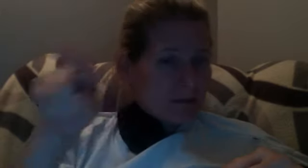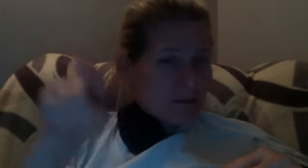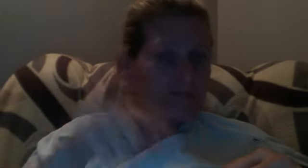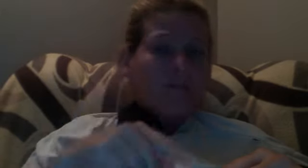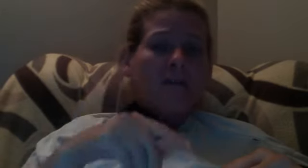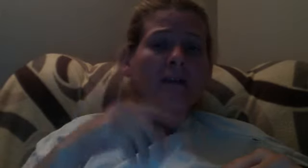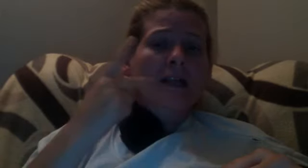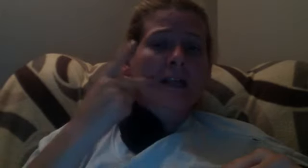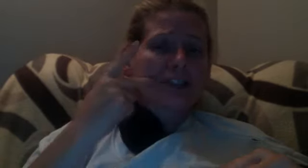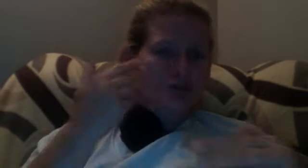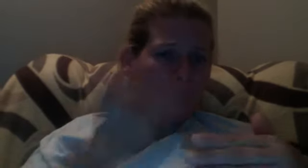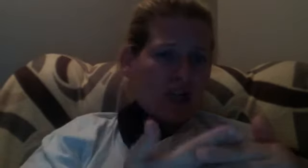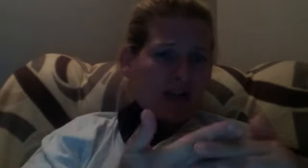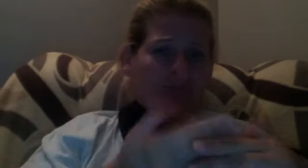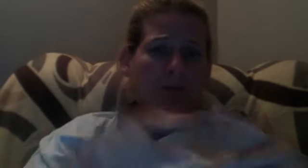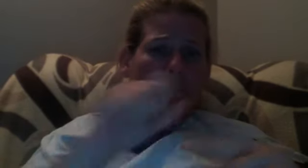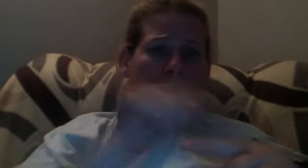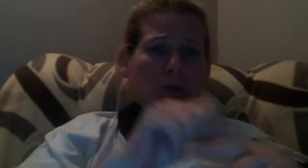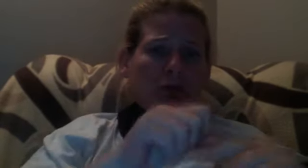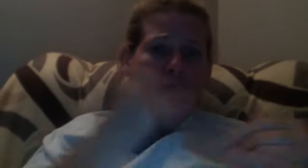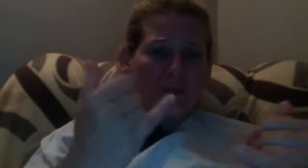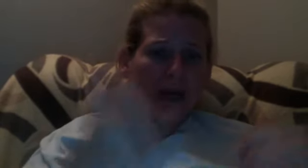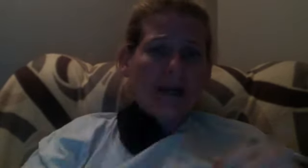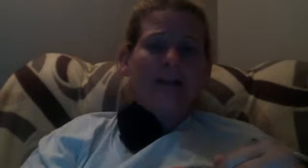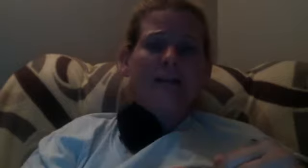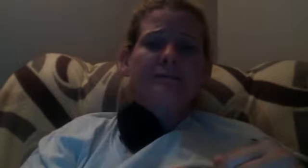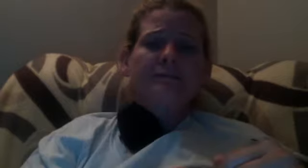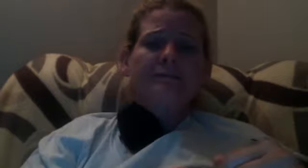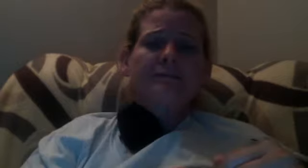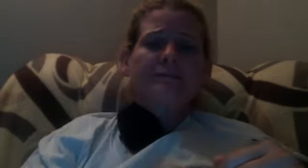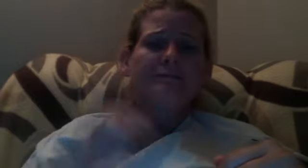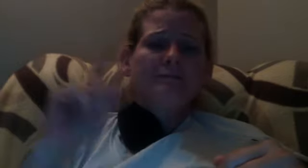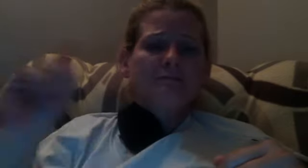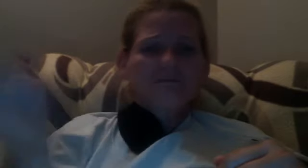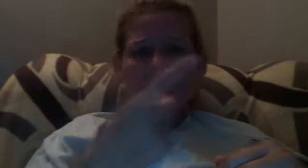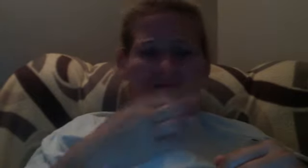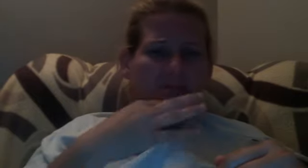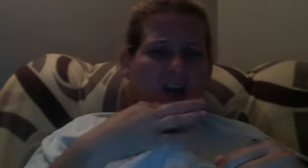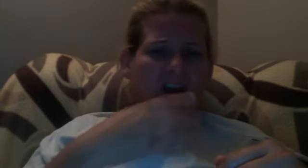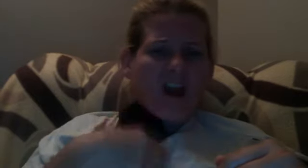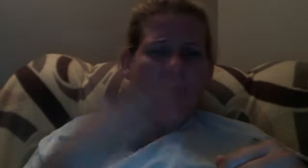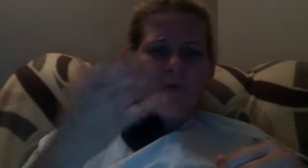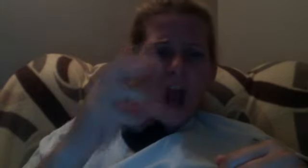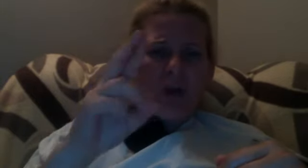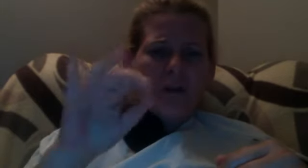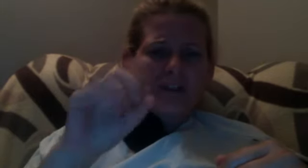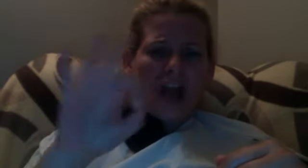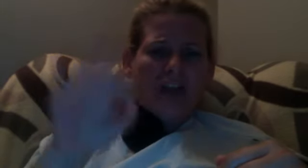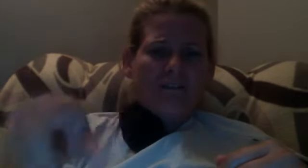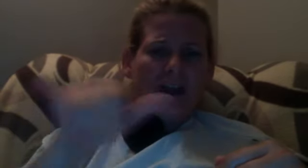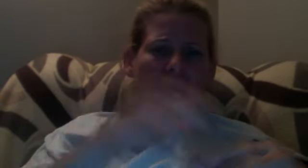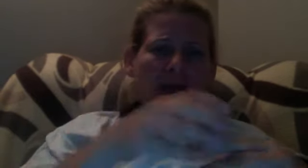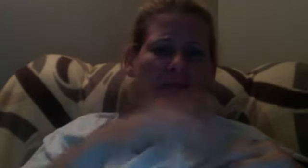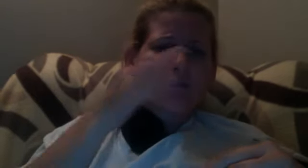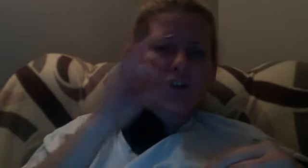$600 on a $300 unit. That's pretty good for me. And we're happy to keep it until we make the right amount. Exactly. Yeah. It looks like this thing might be worth